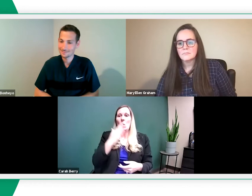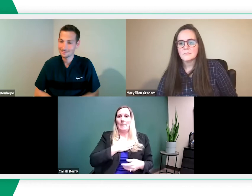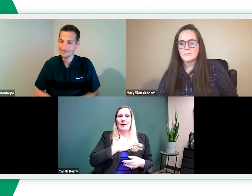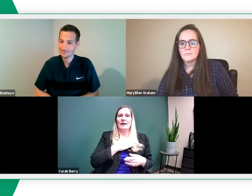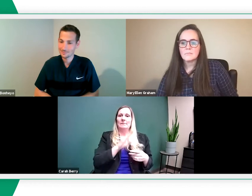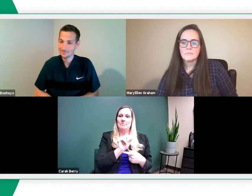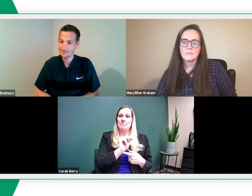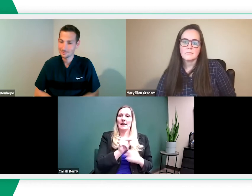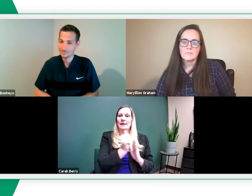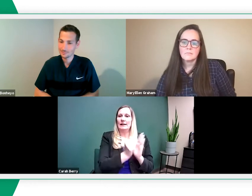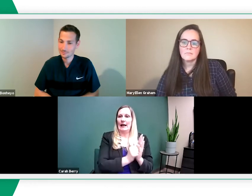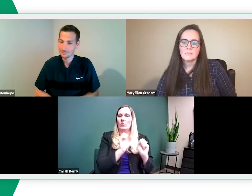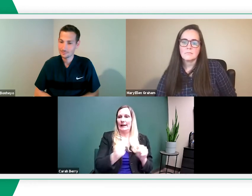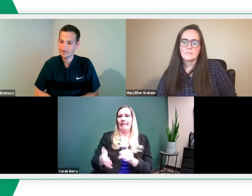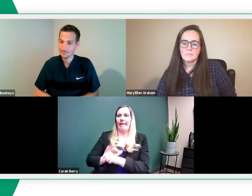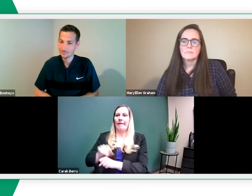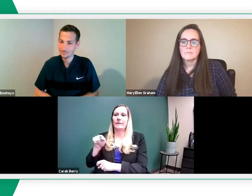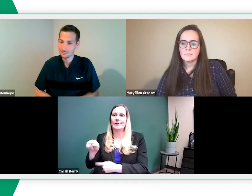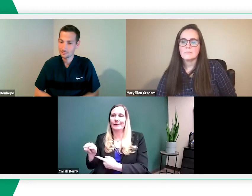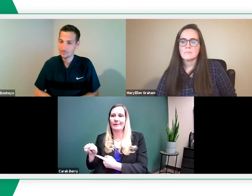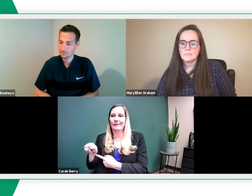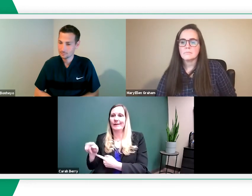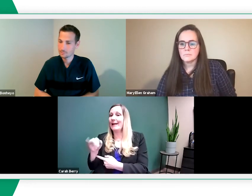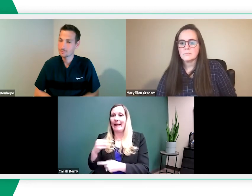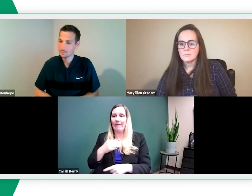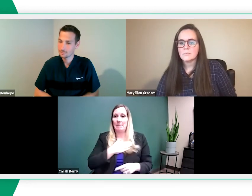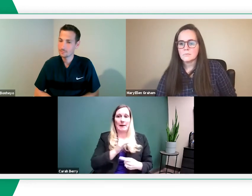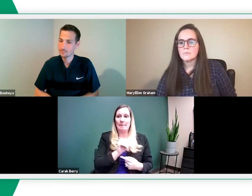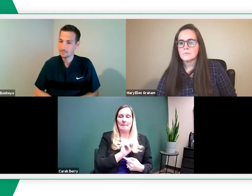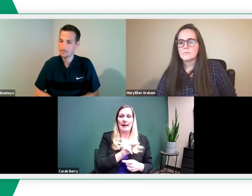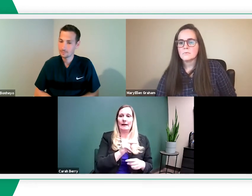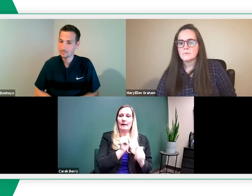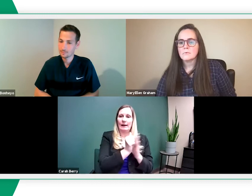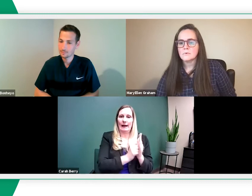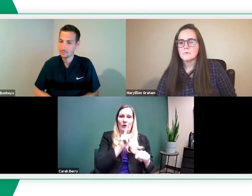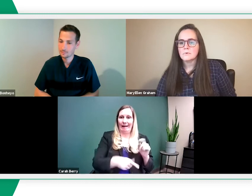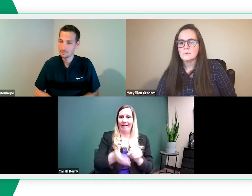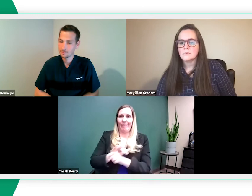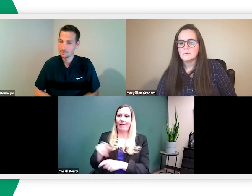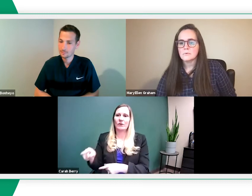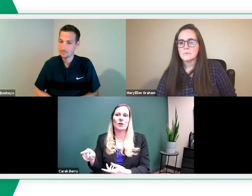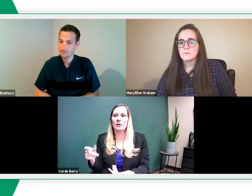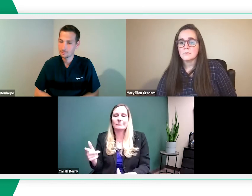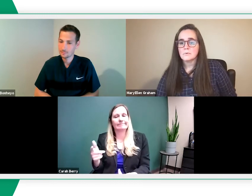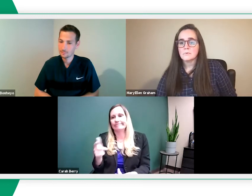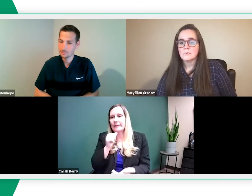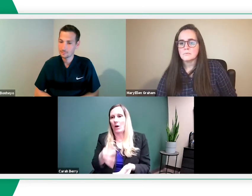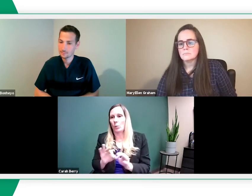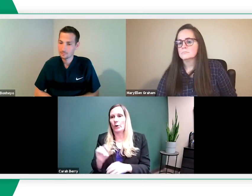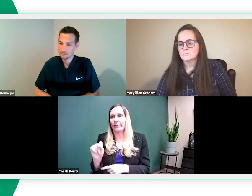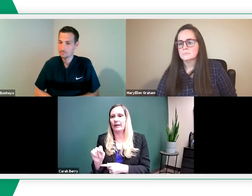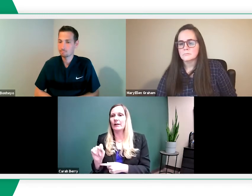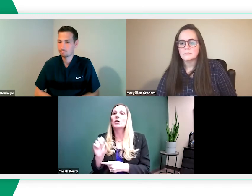I'd do that every time, because I know my bank account can cover this. And if my bank account can't cover